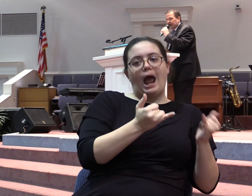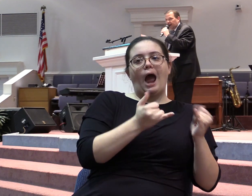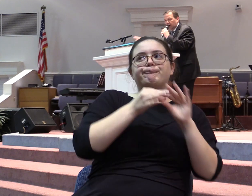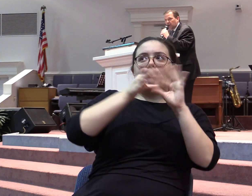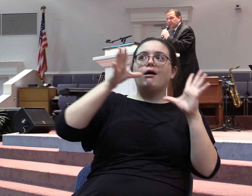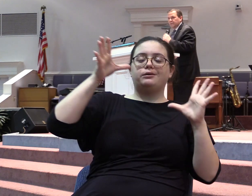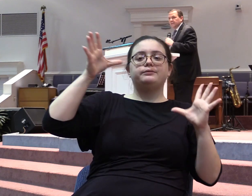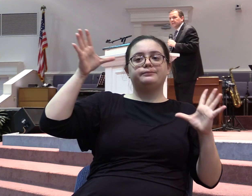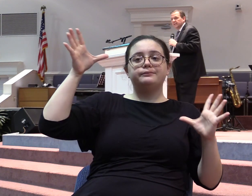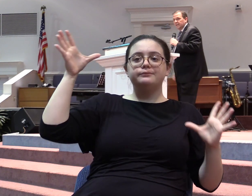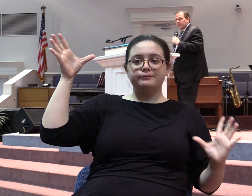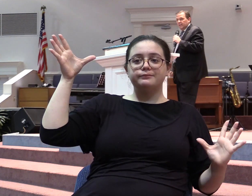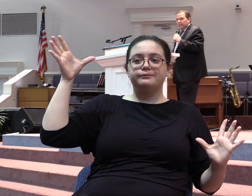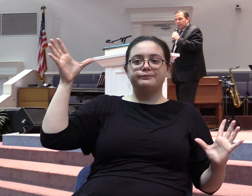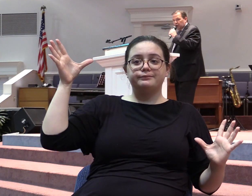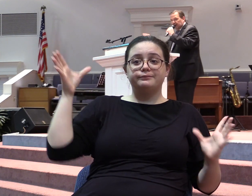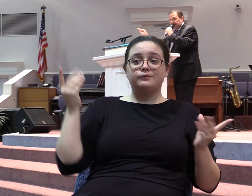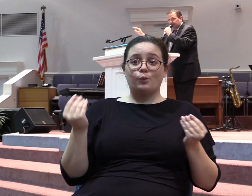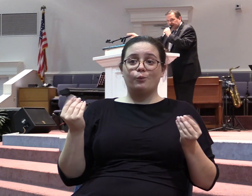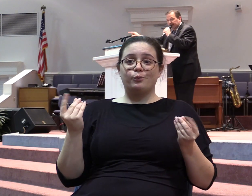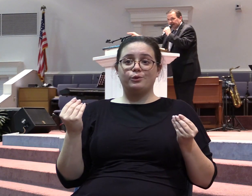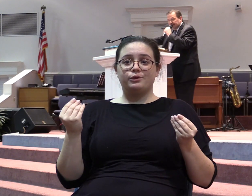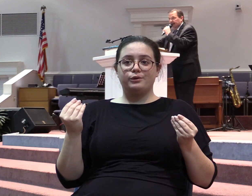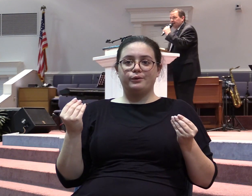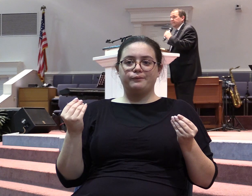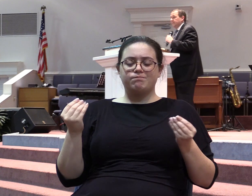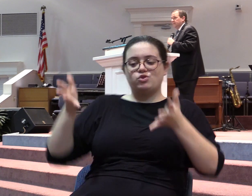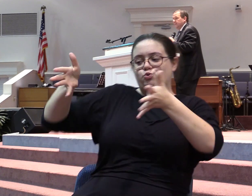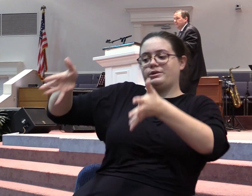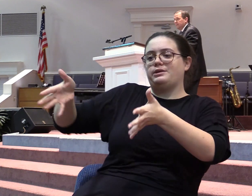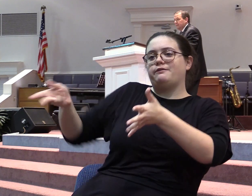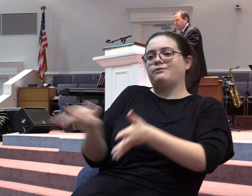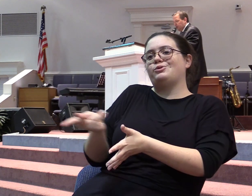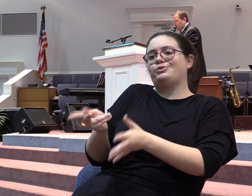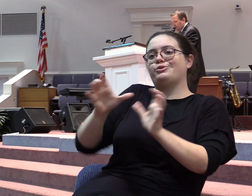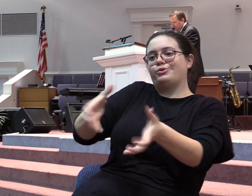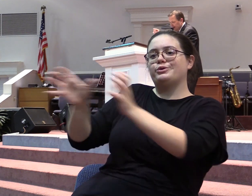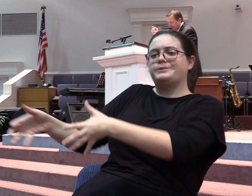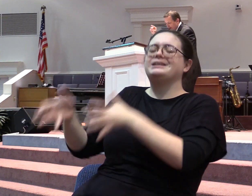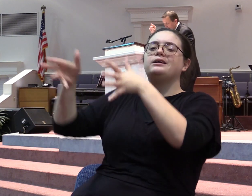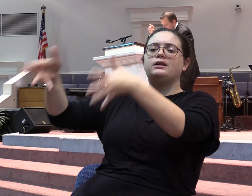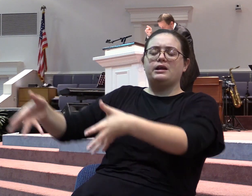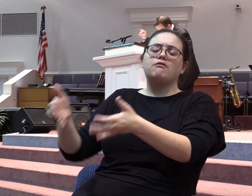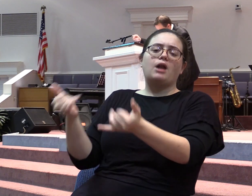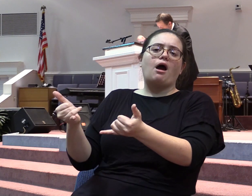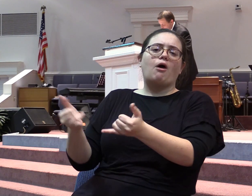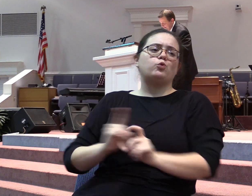somehow they got lost. And you leave the 99 and you go find